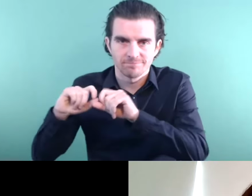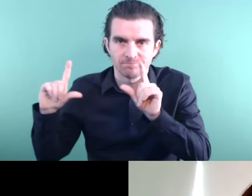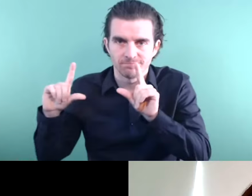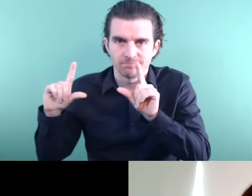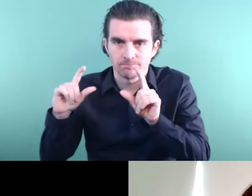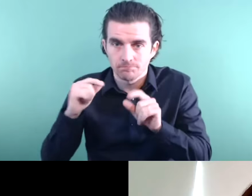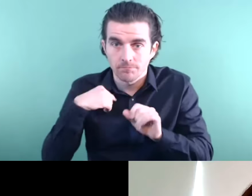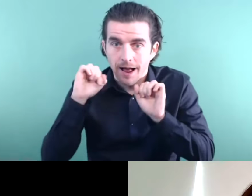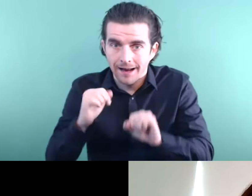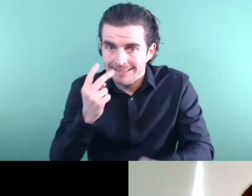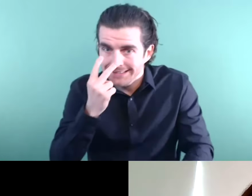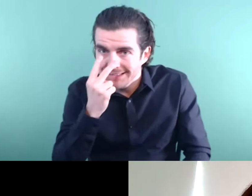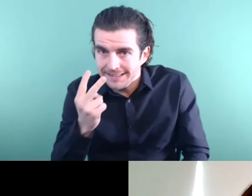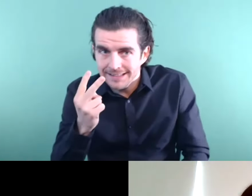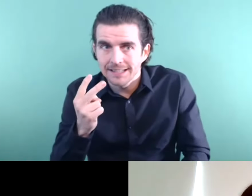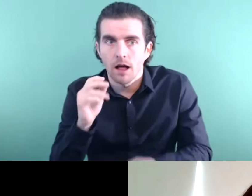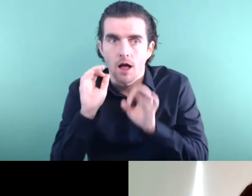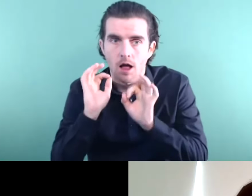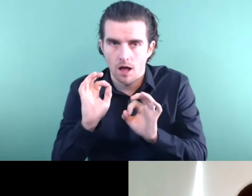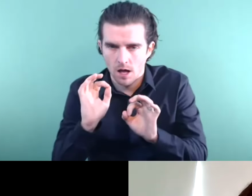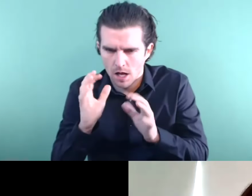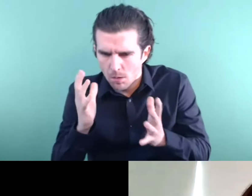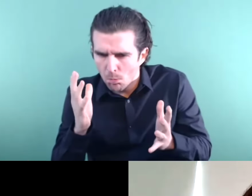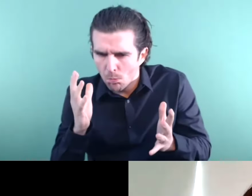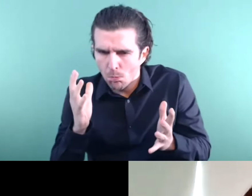he's actually. He might be on the phone. Yeah. Yeah.